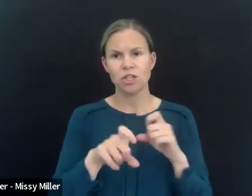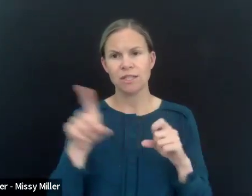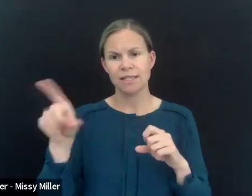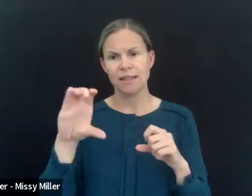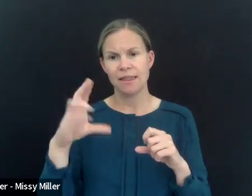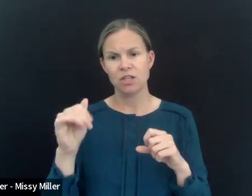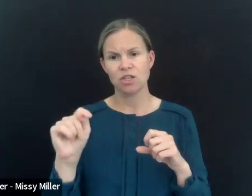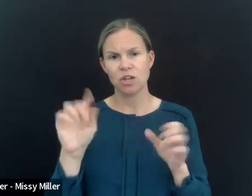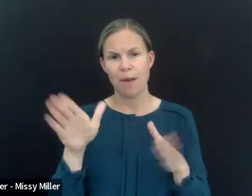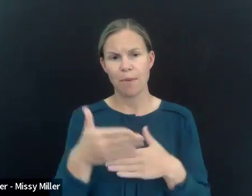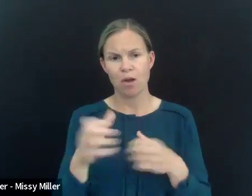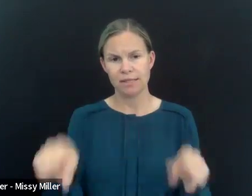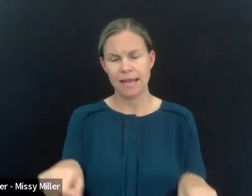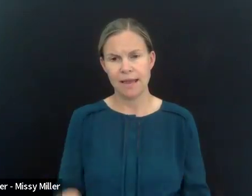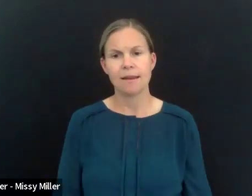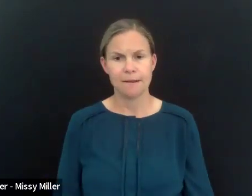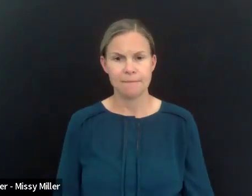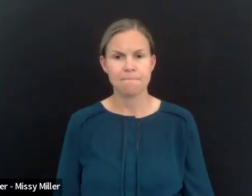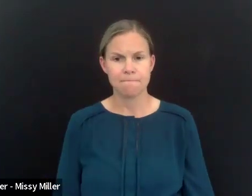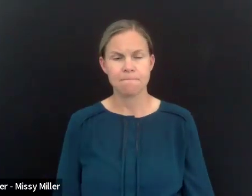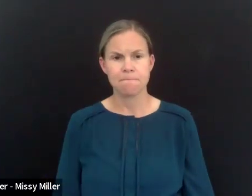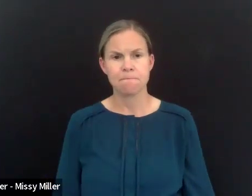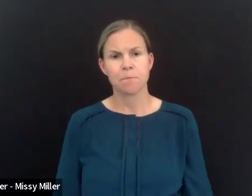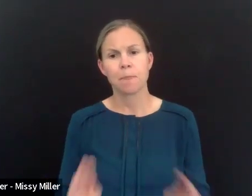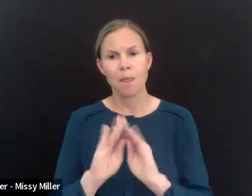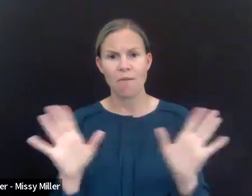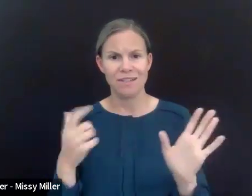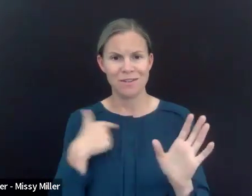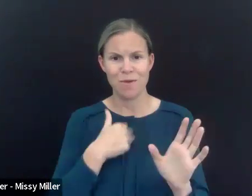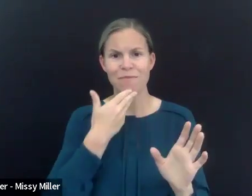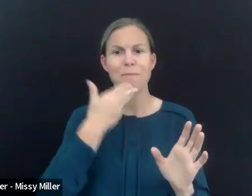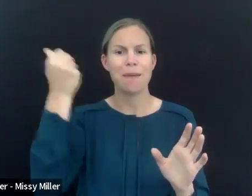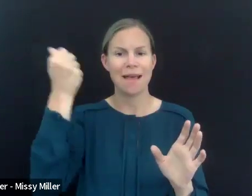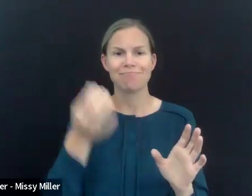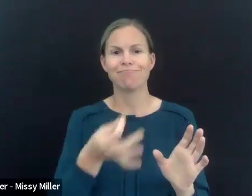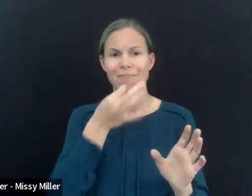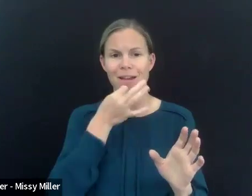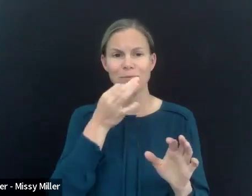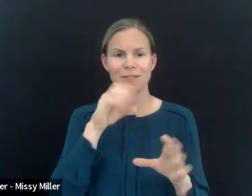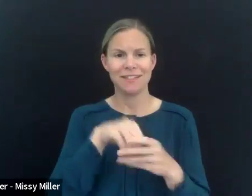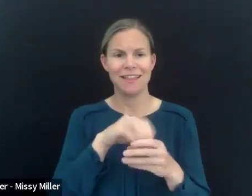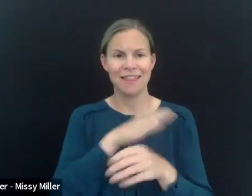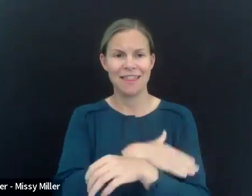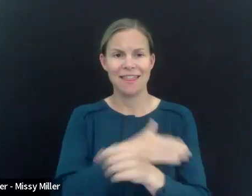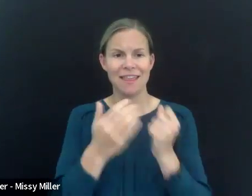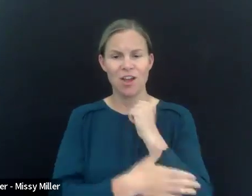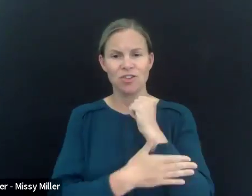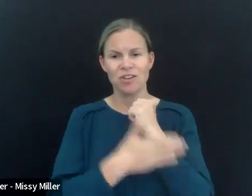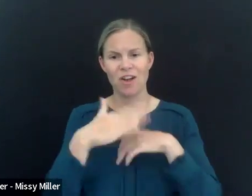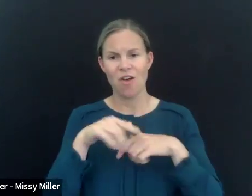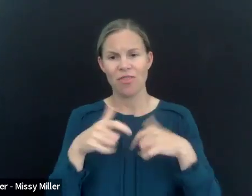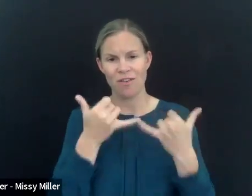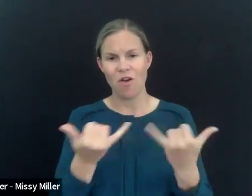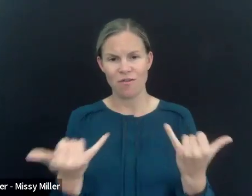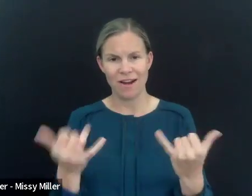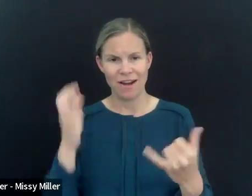guys. Obviously, as you guys can see, we have some of the best experts in the country on this call, so would love to get a chance to